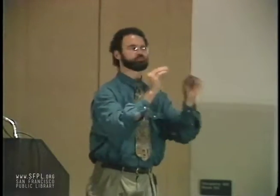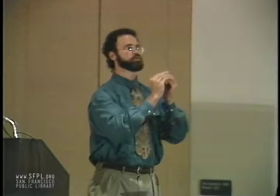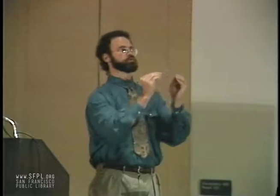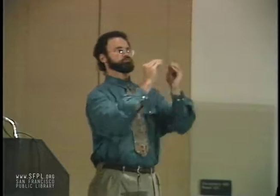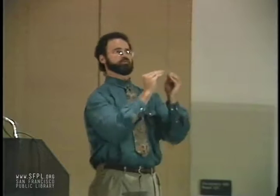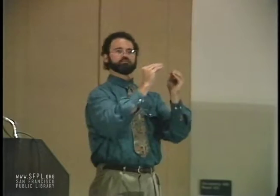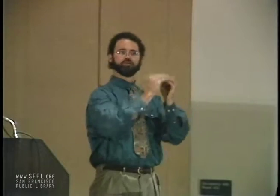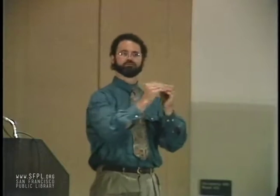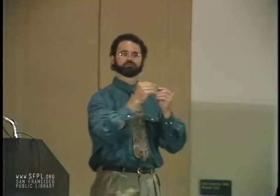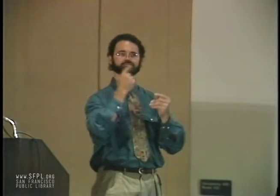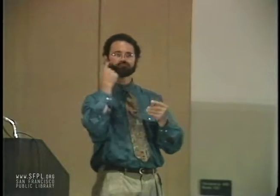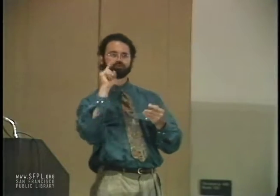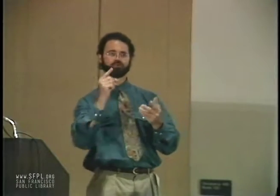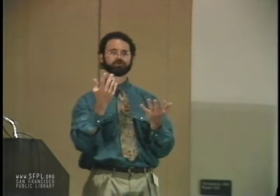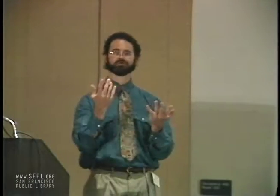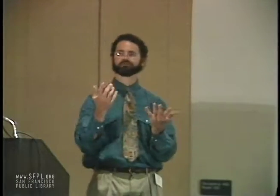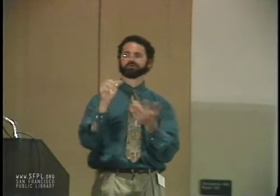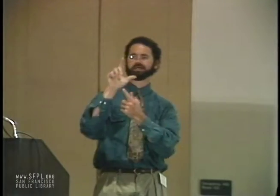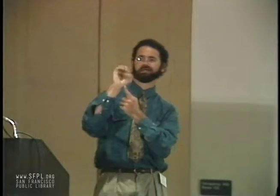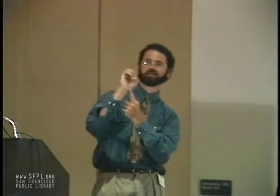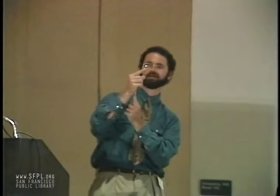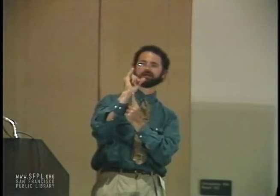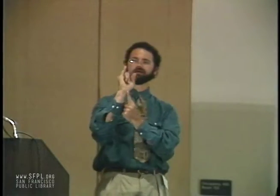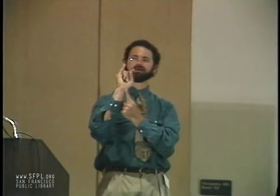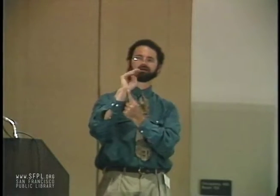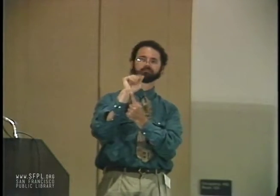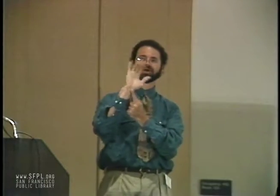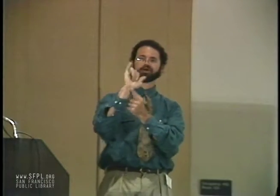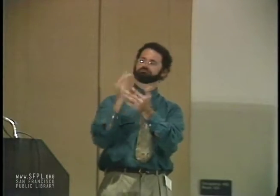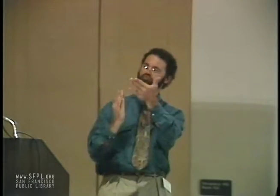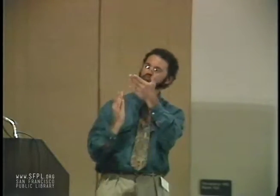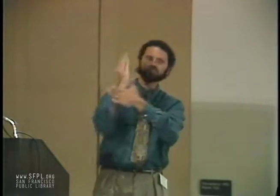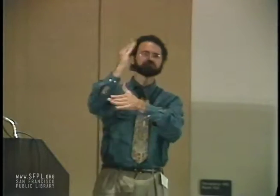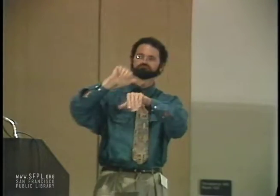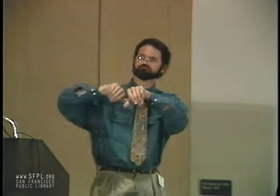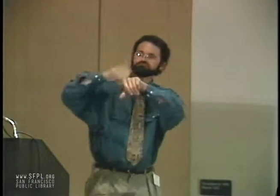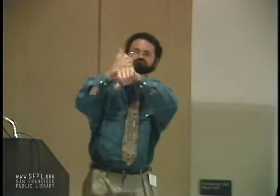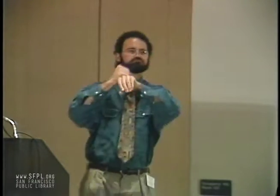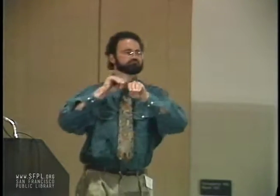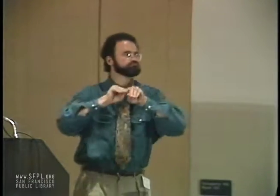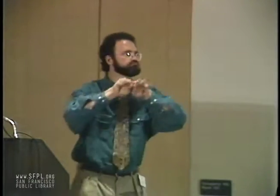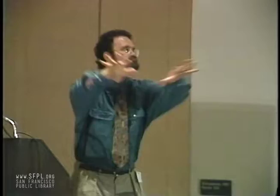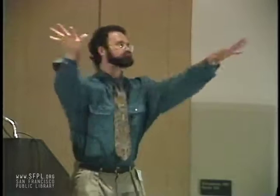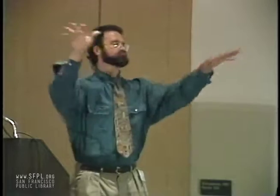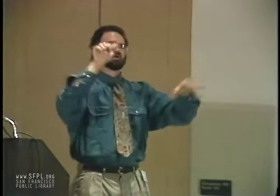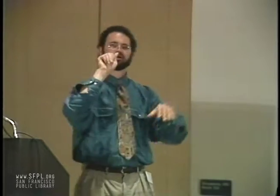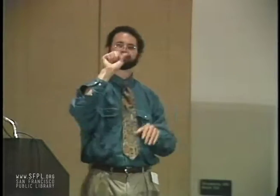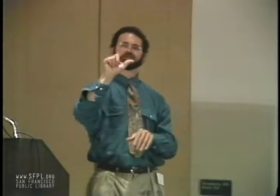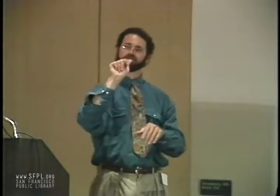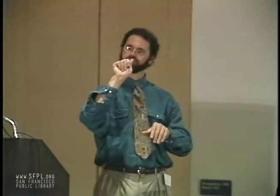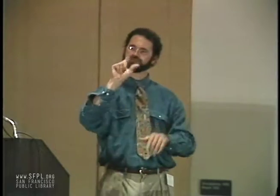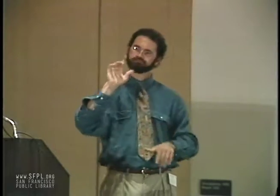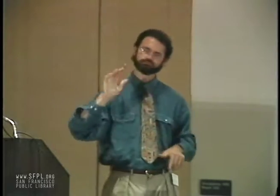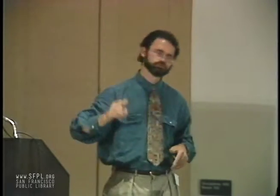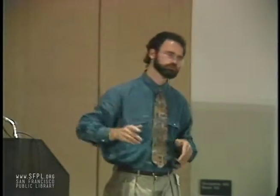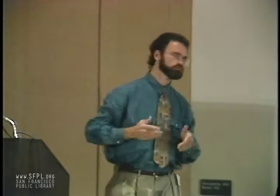it. And people are pushing more and more for the legitimacy, the right for this language